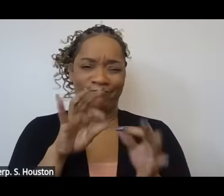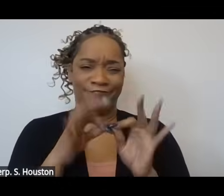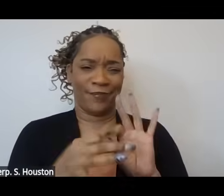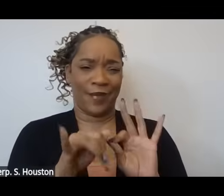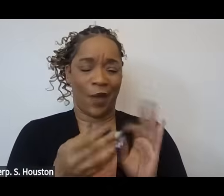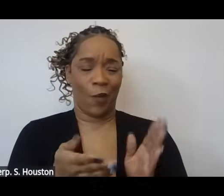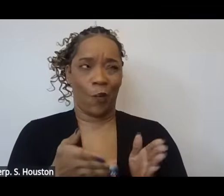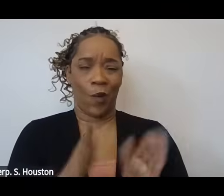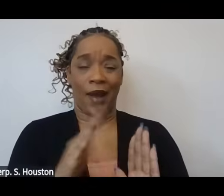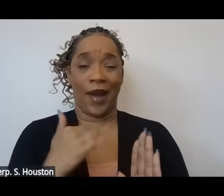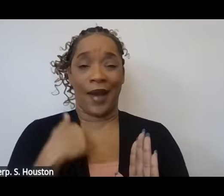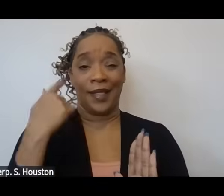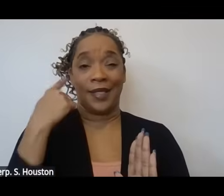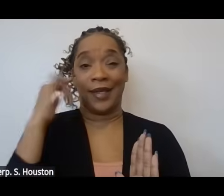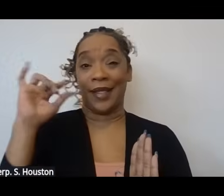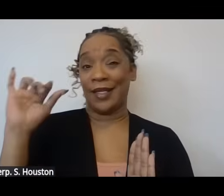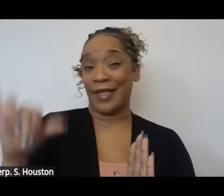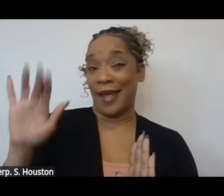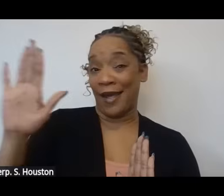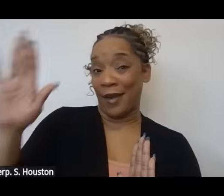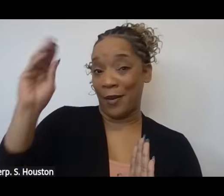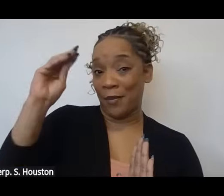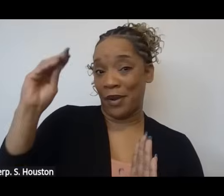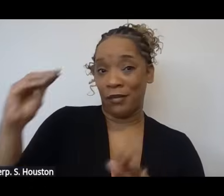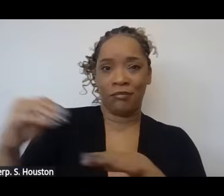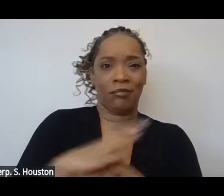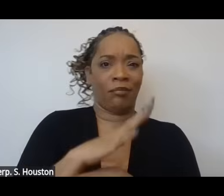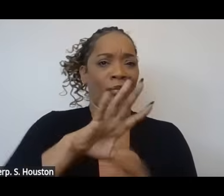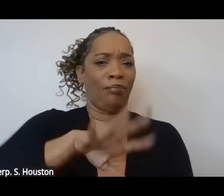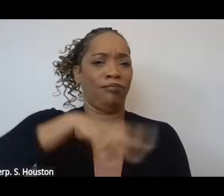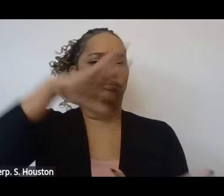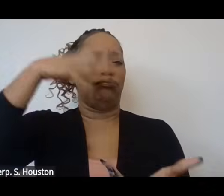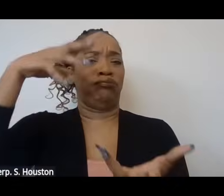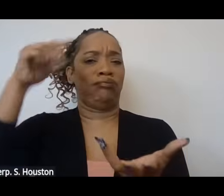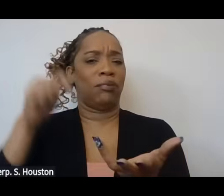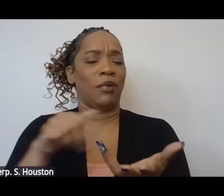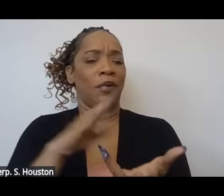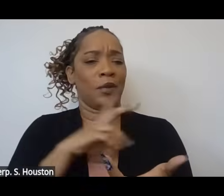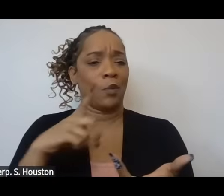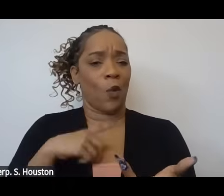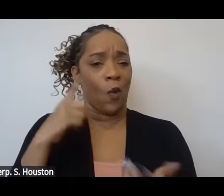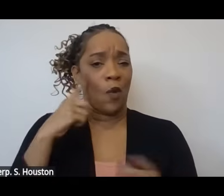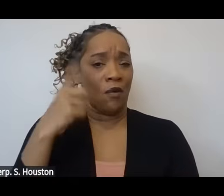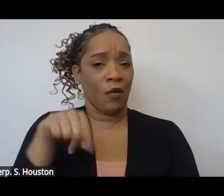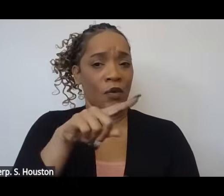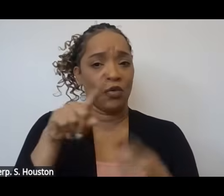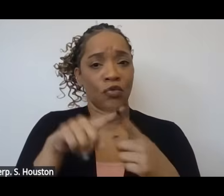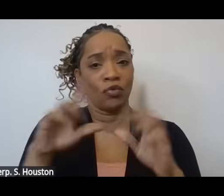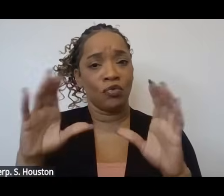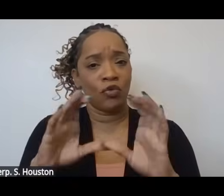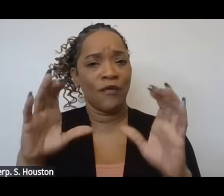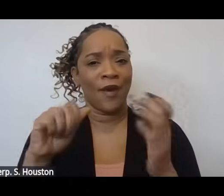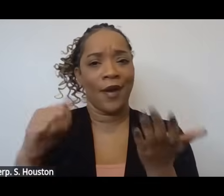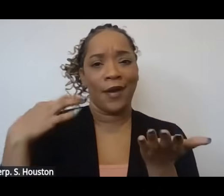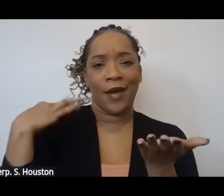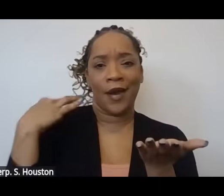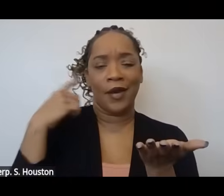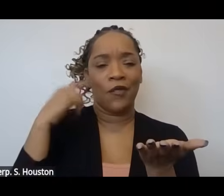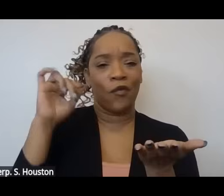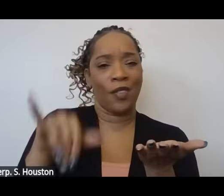for this board to certify a candidate for the ballot, and based on everything